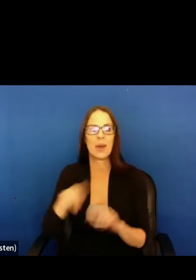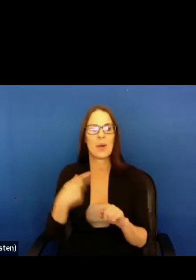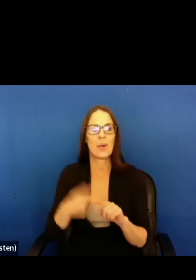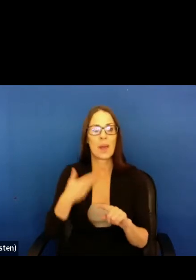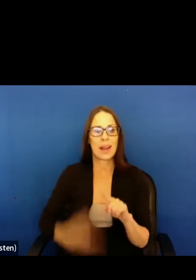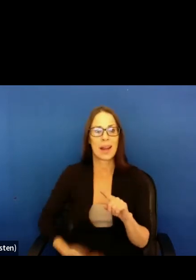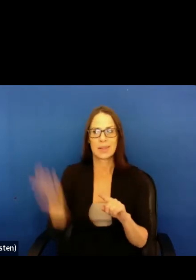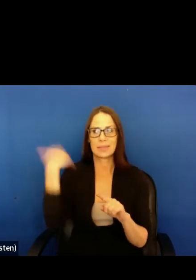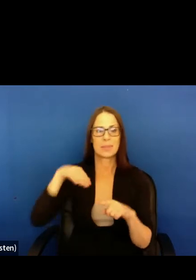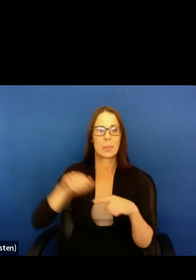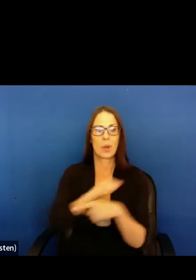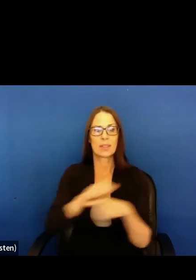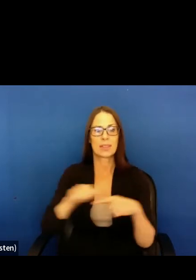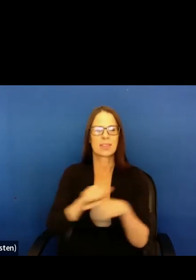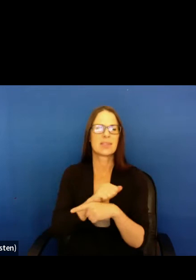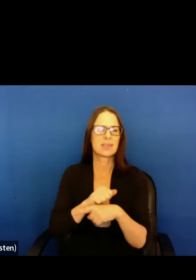architecture,